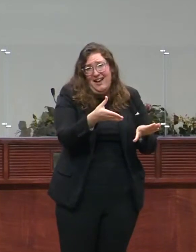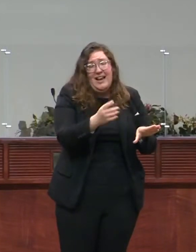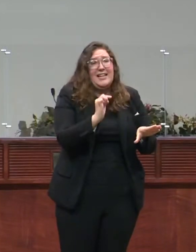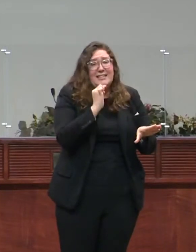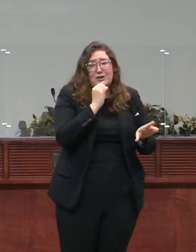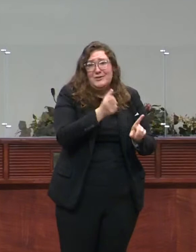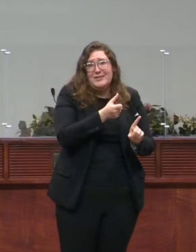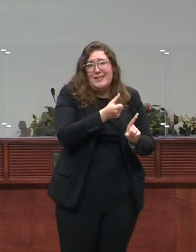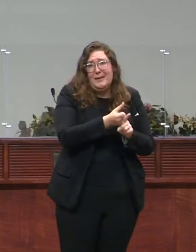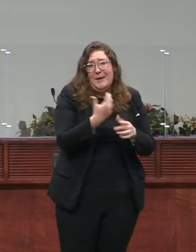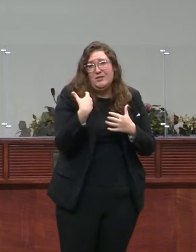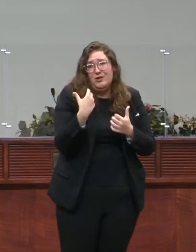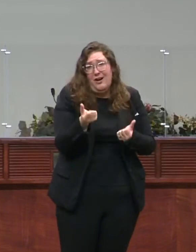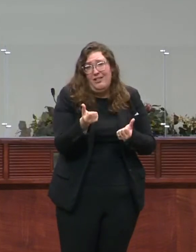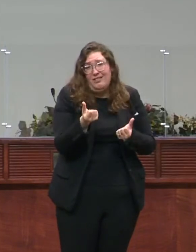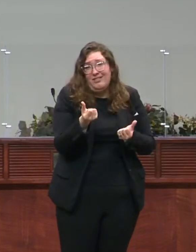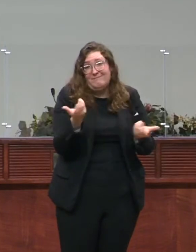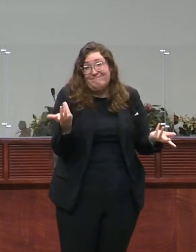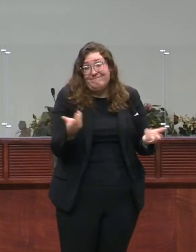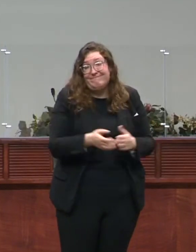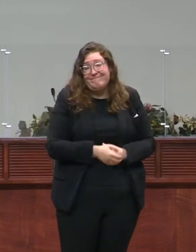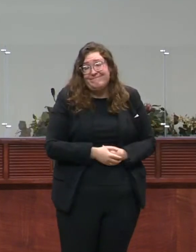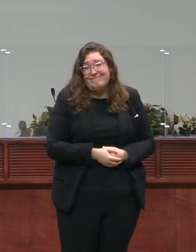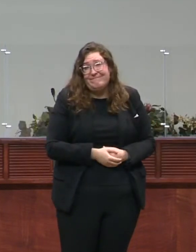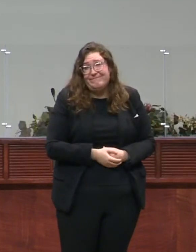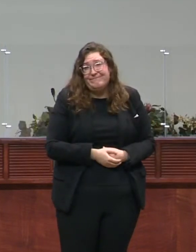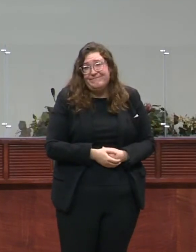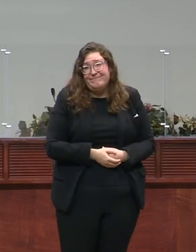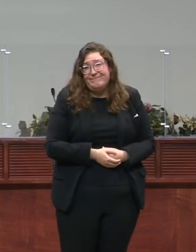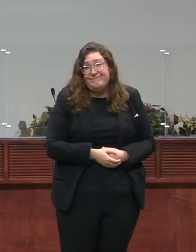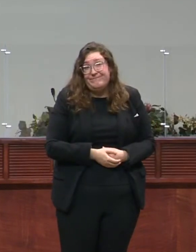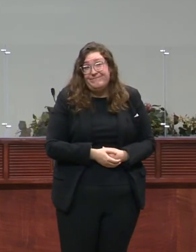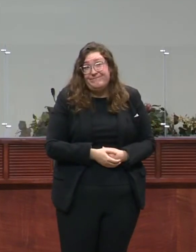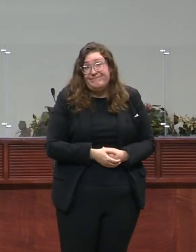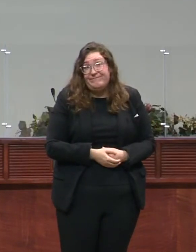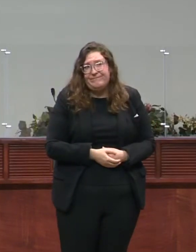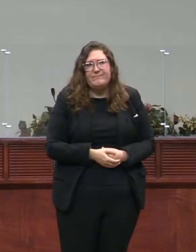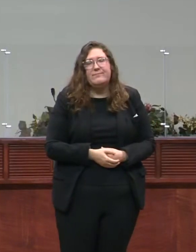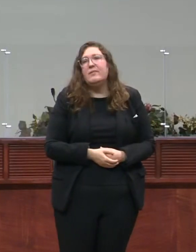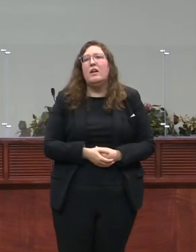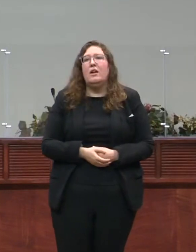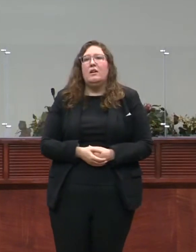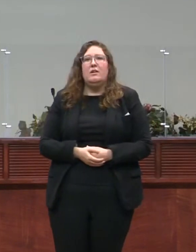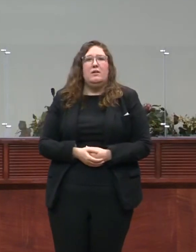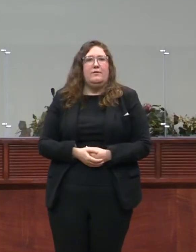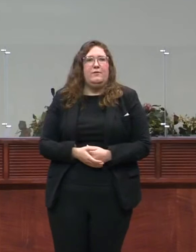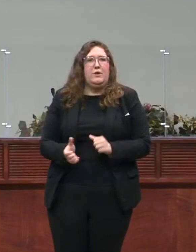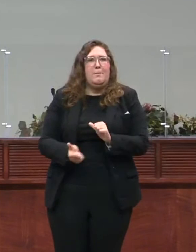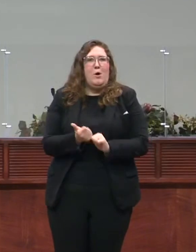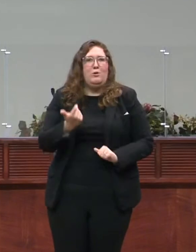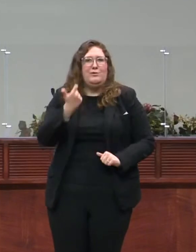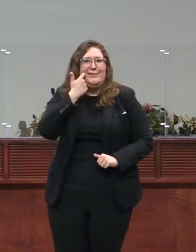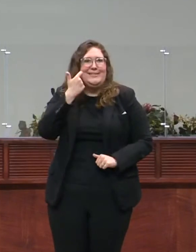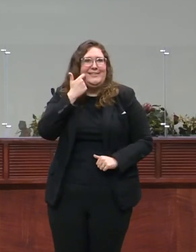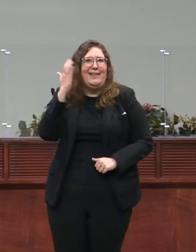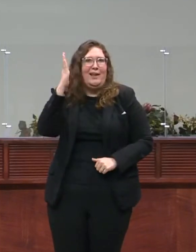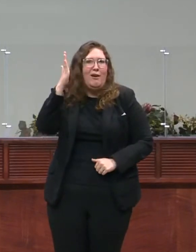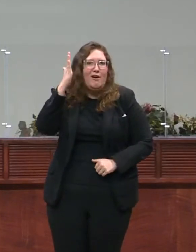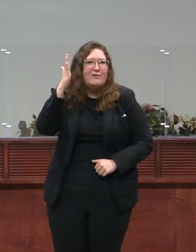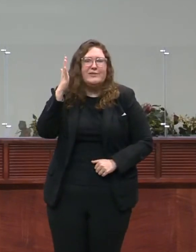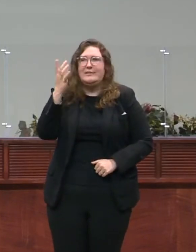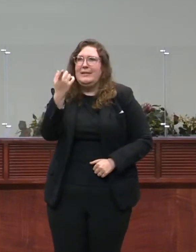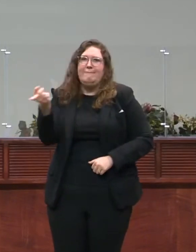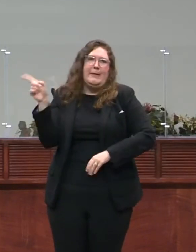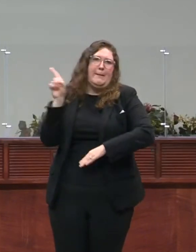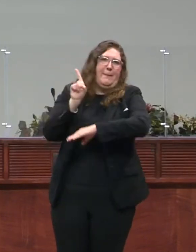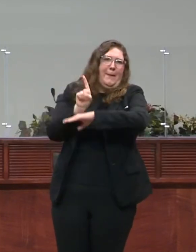health and or kill us. So for the last several press conferences, I've had to come here and tell you